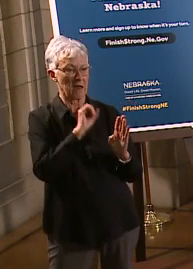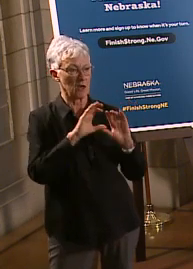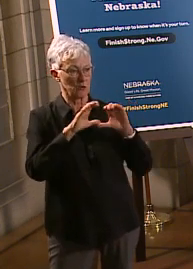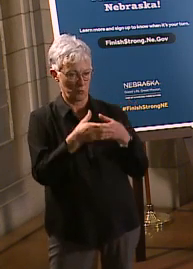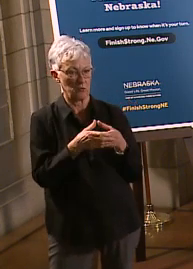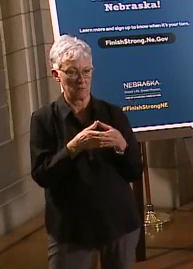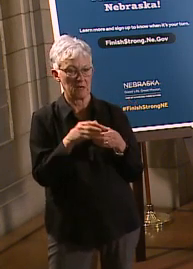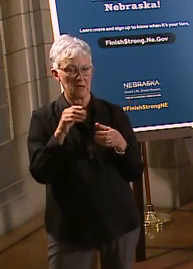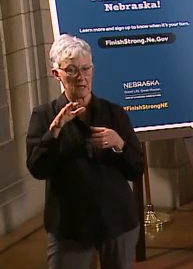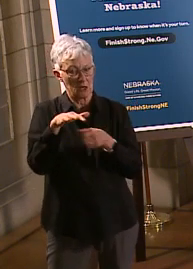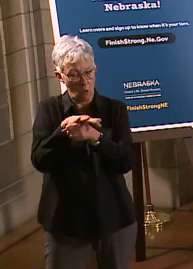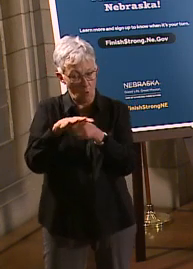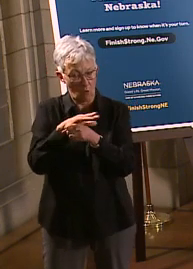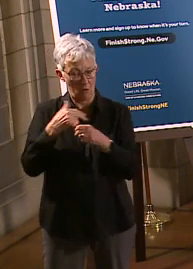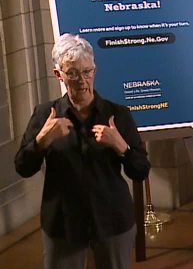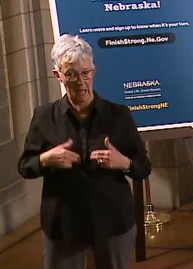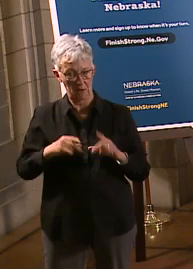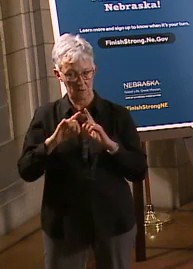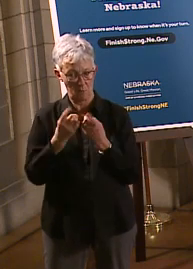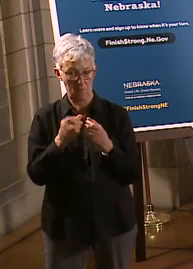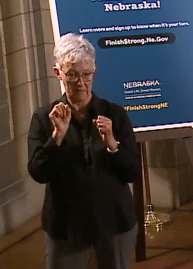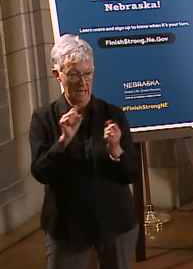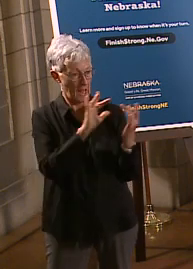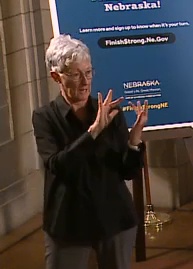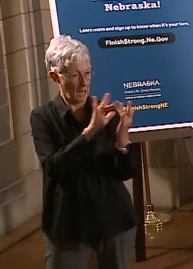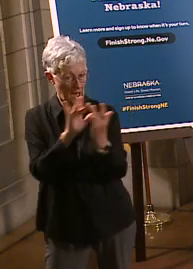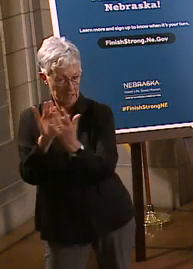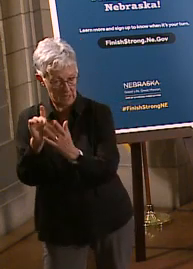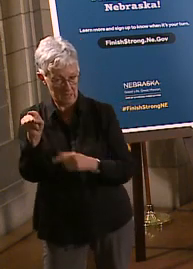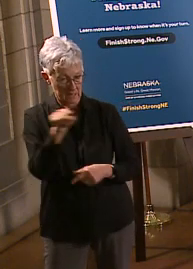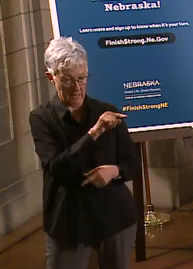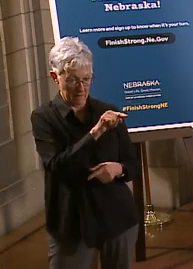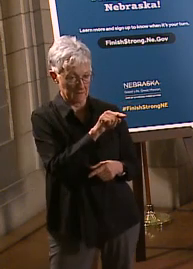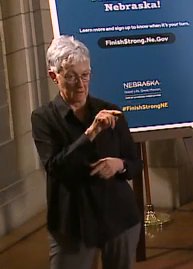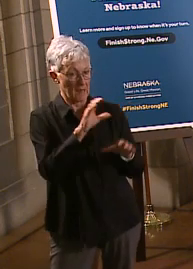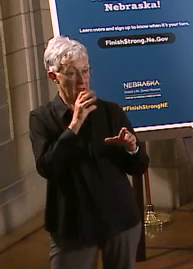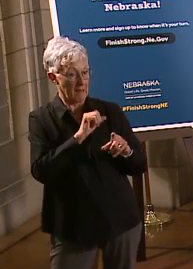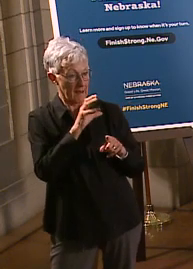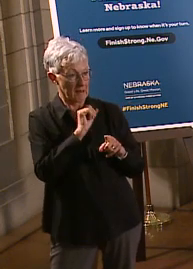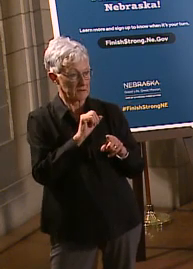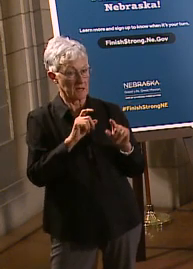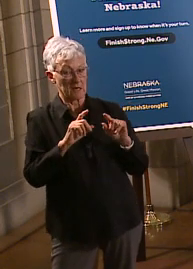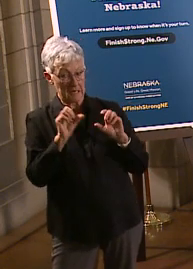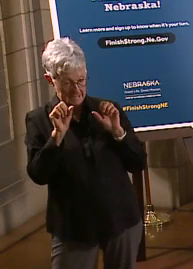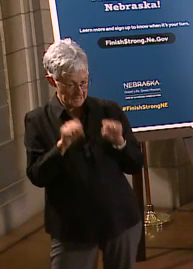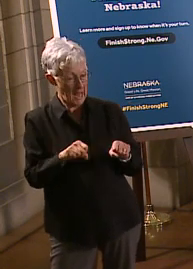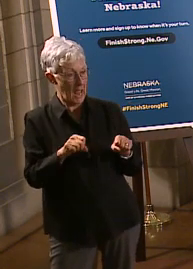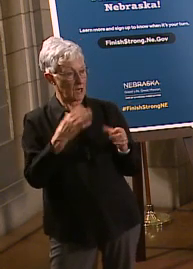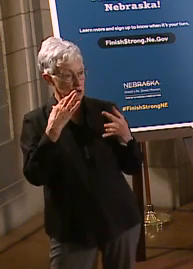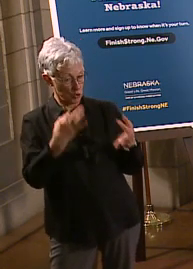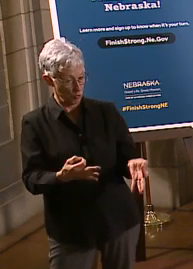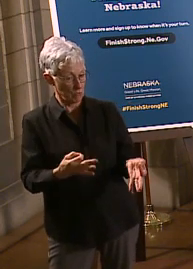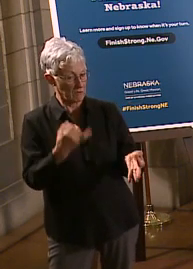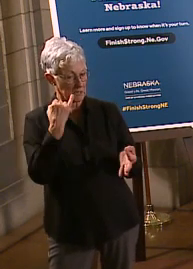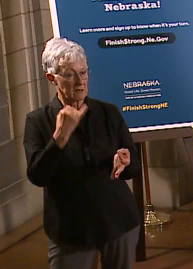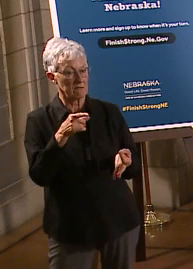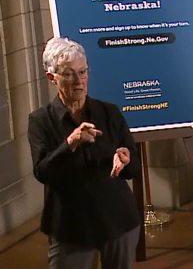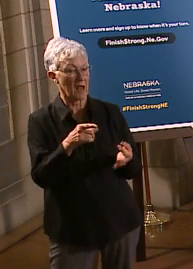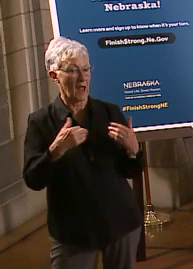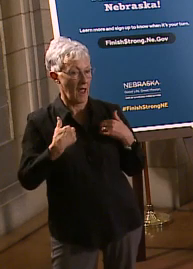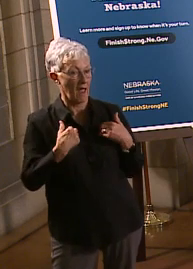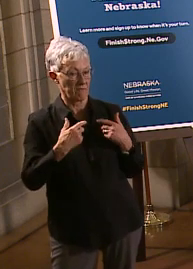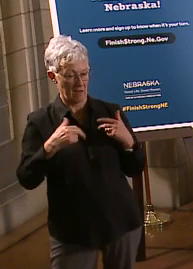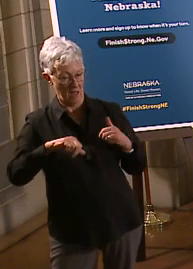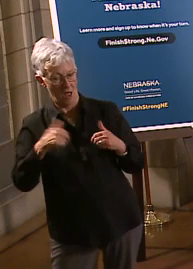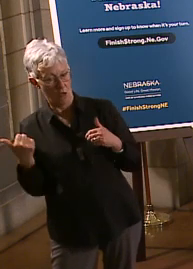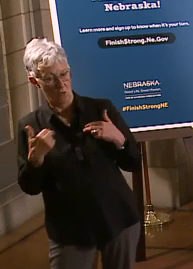providers to be able to make that happen. So we do it, but we just do it in a way that is right for Nebraska. We do have a couple of questions that have come in. All right,